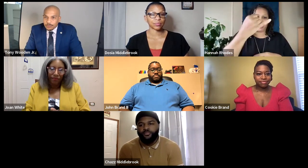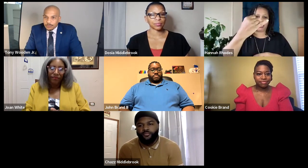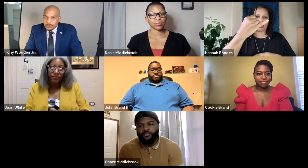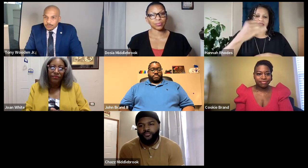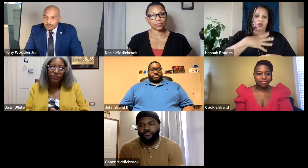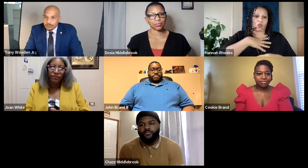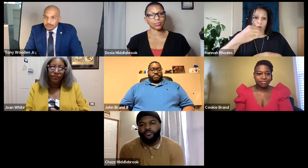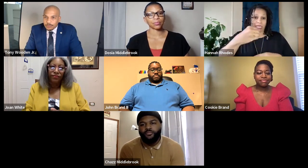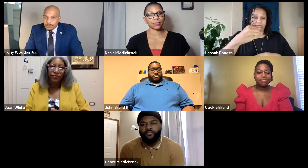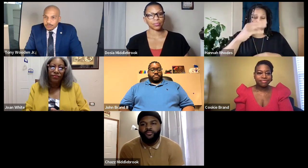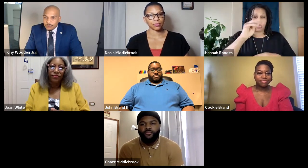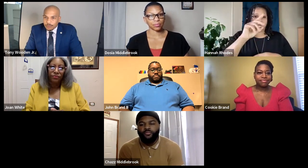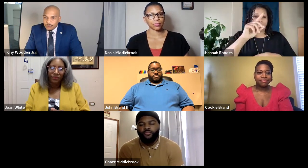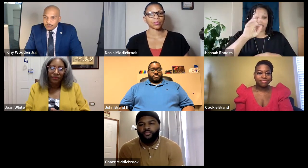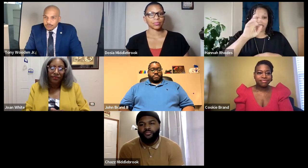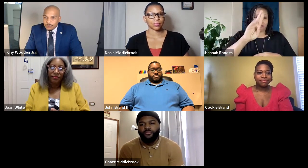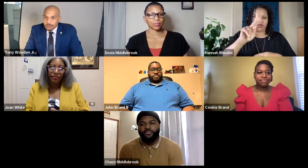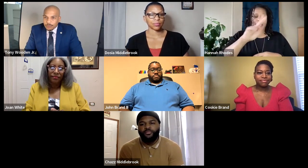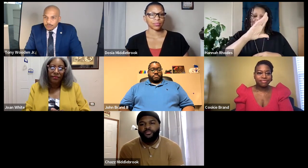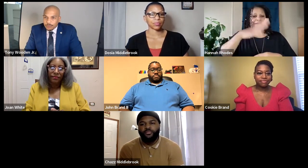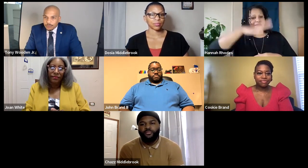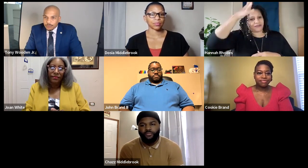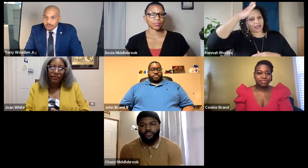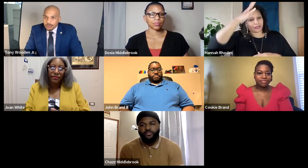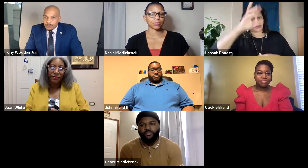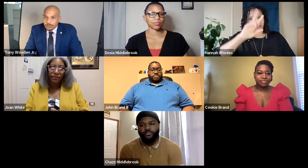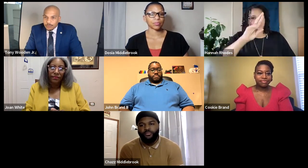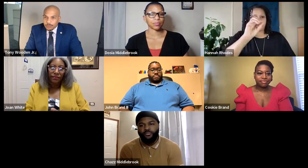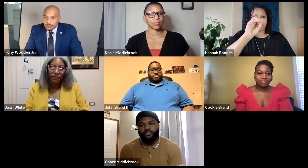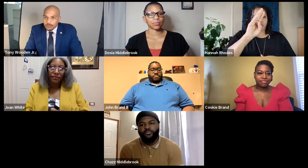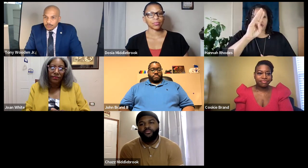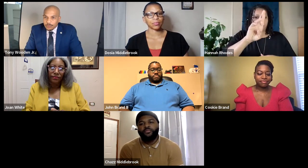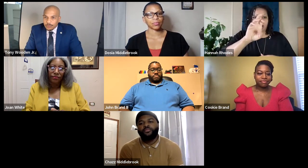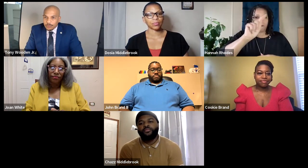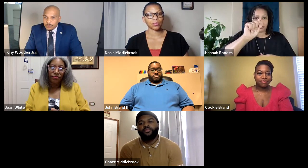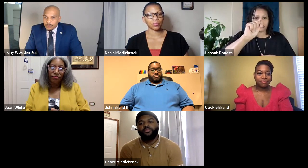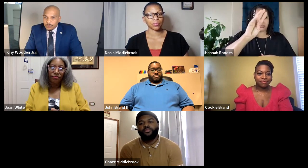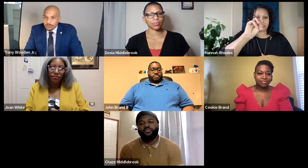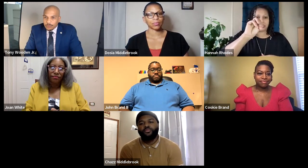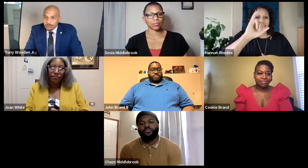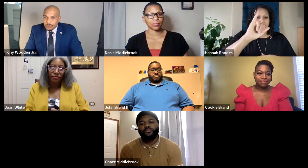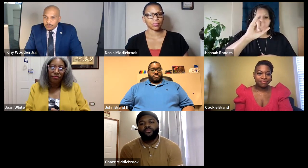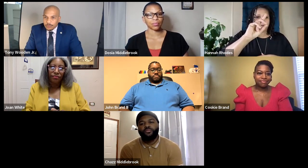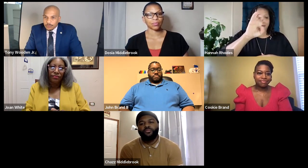my mom, Mary J. White, and my father,